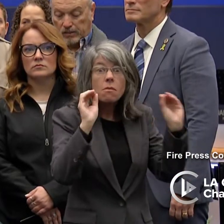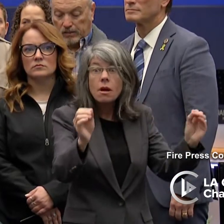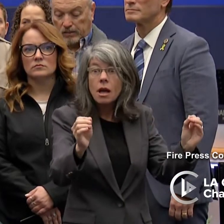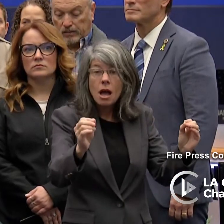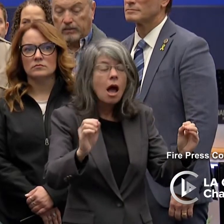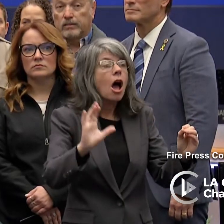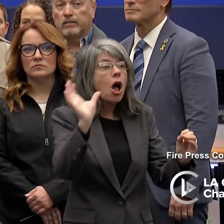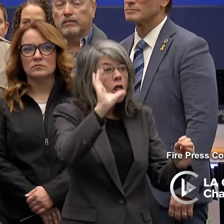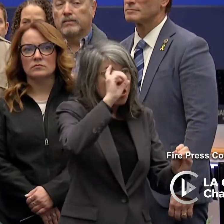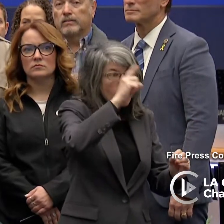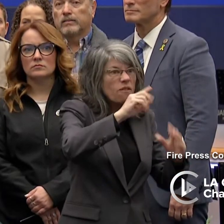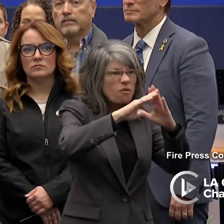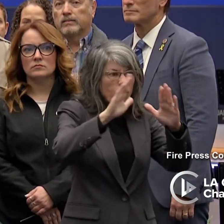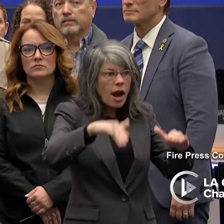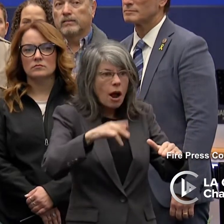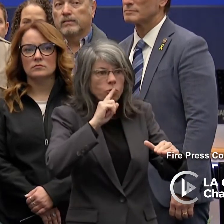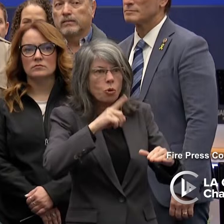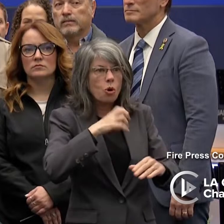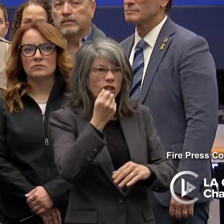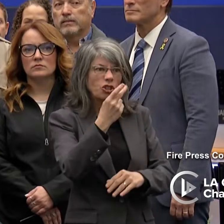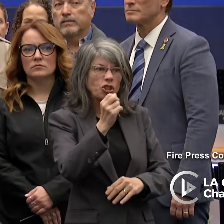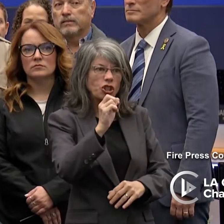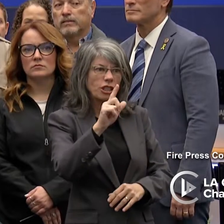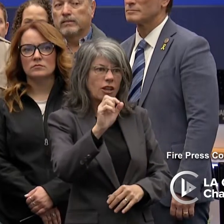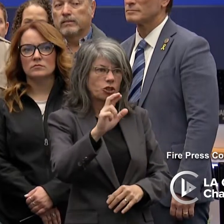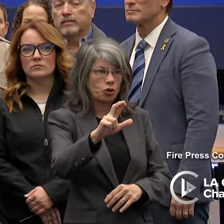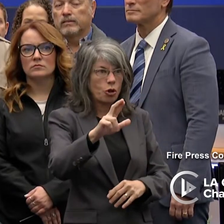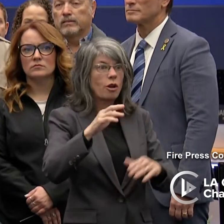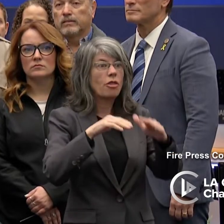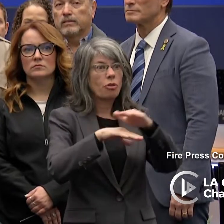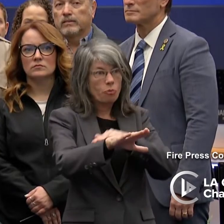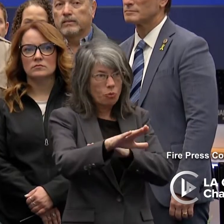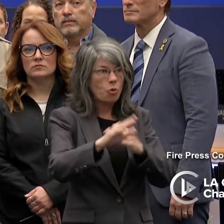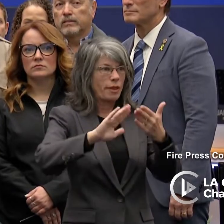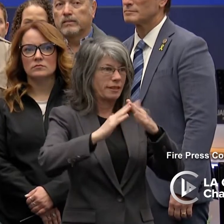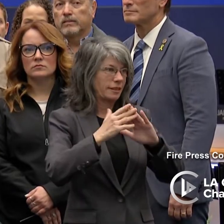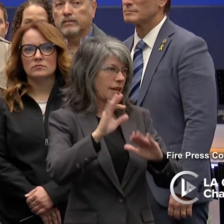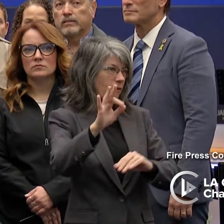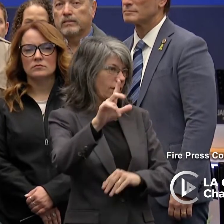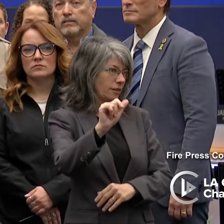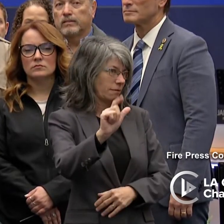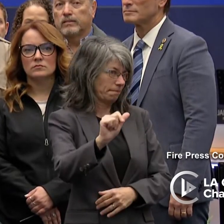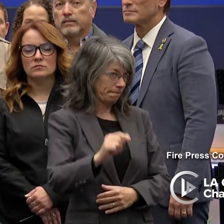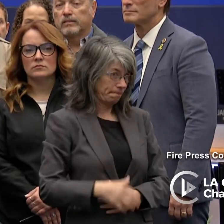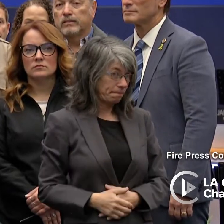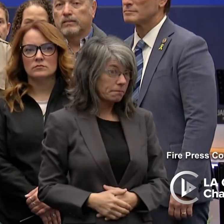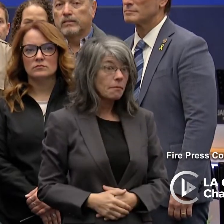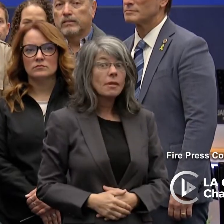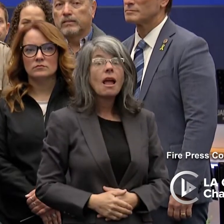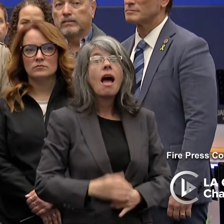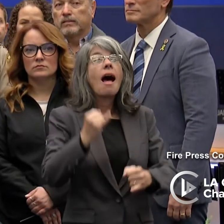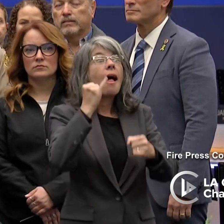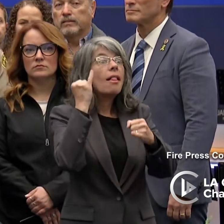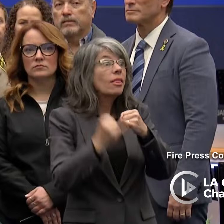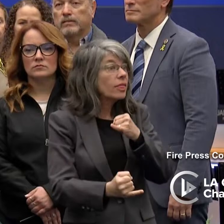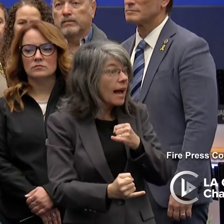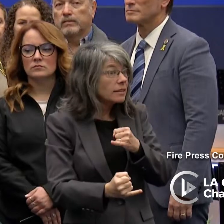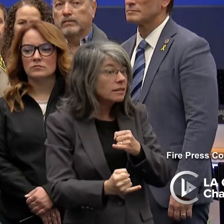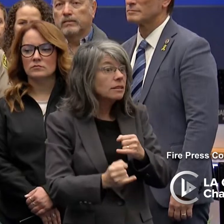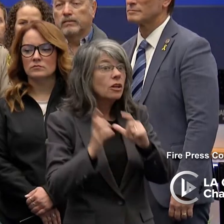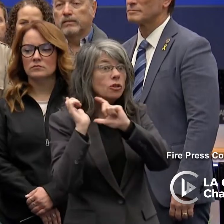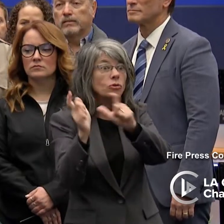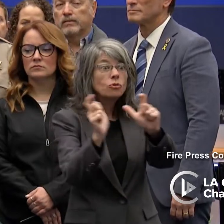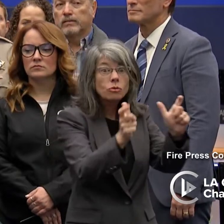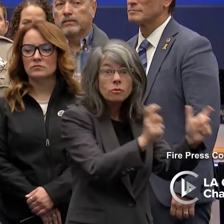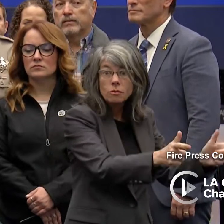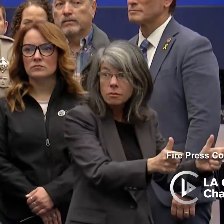housing or shelter through the County or City of Los Angeles. Finally,